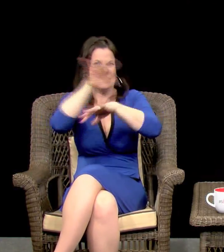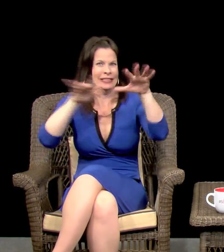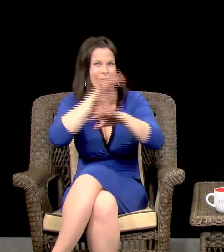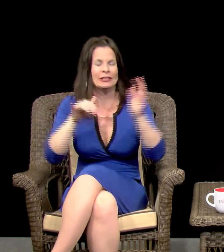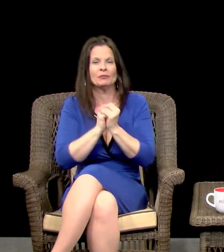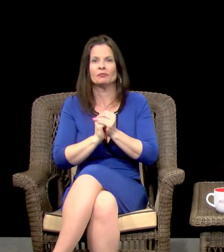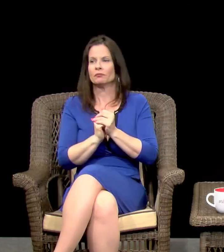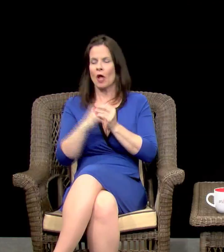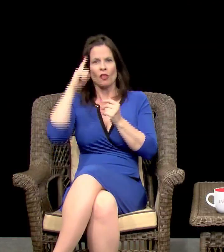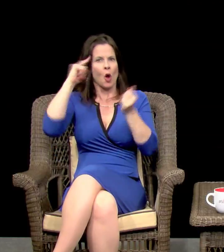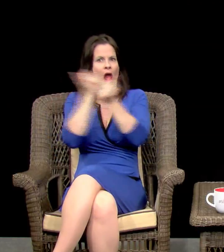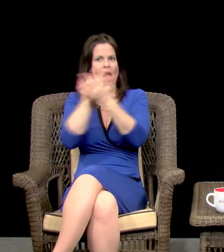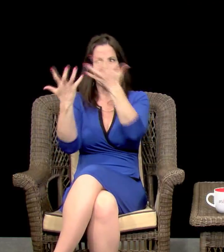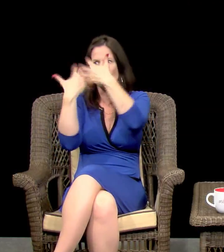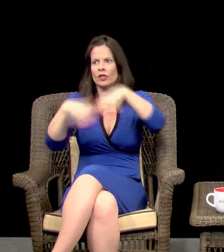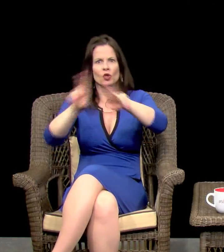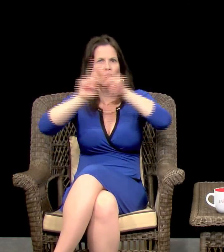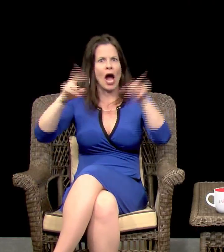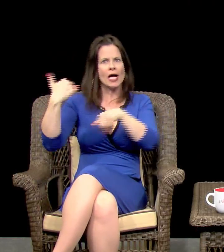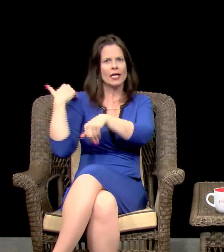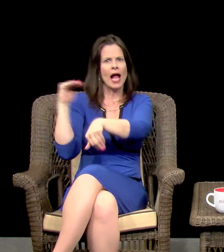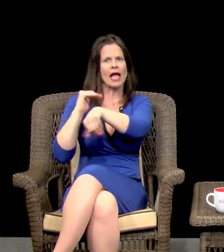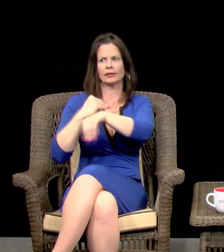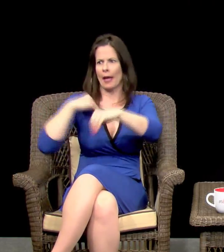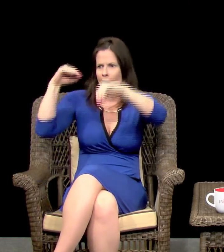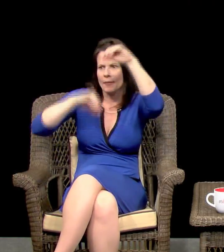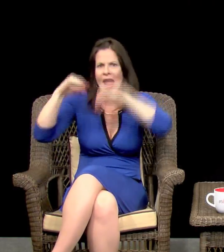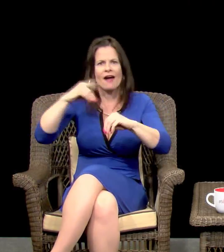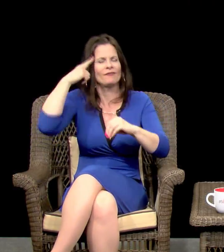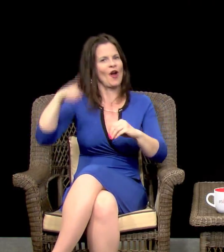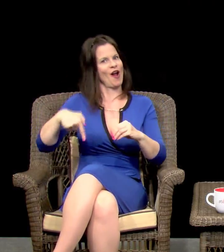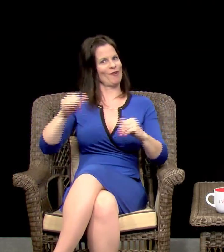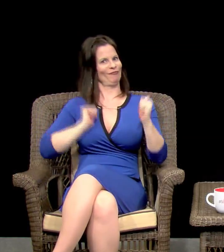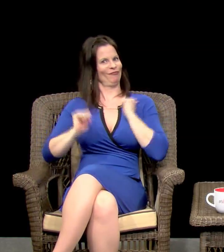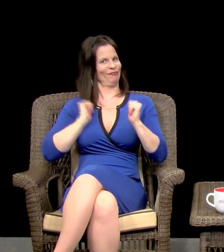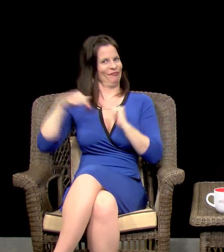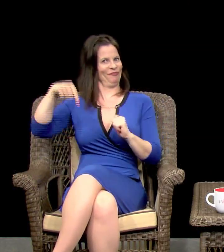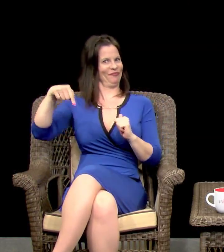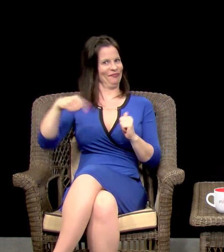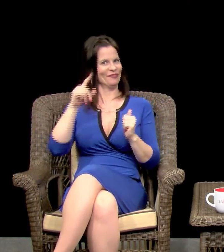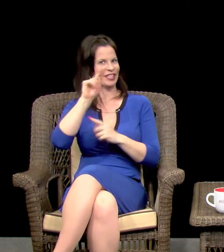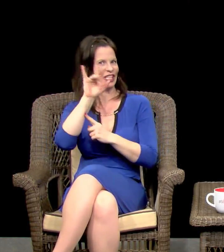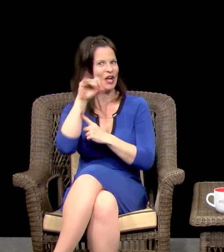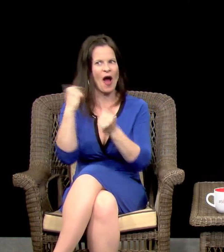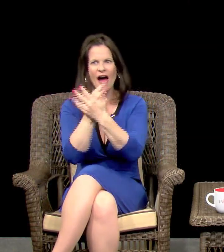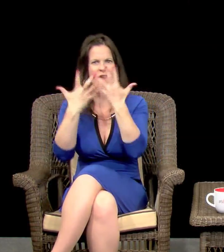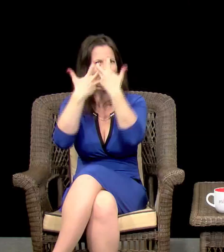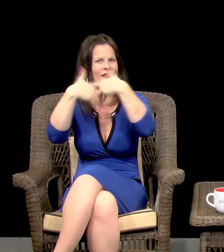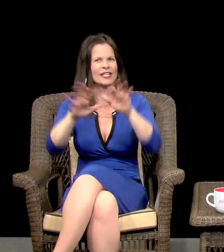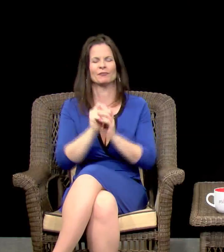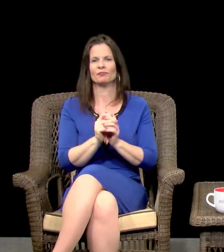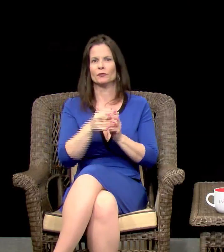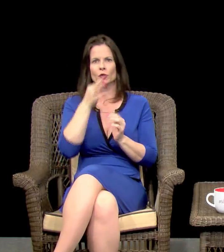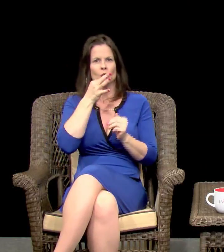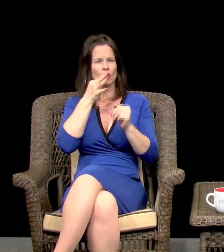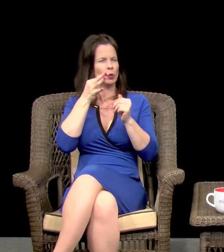more meetings. There was a lot going on. I had everything ready for tonight. I packed for my show and to come to the